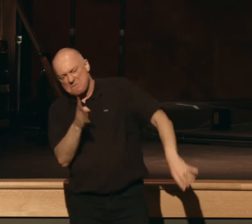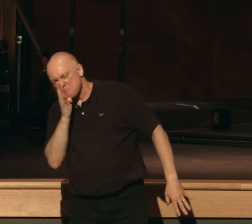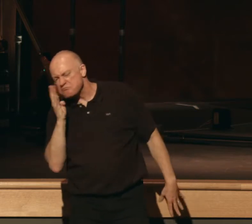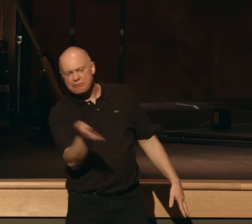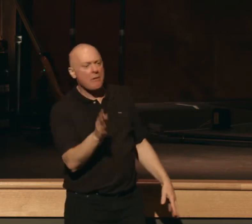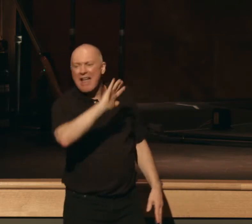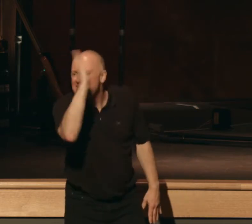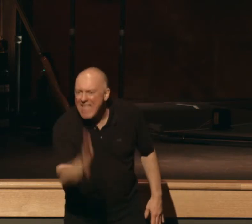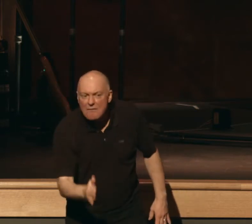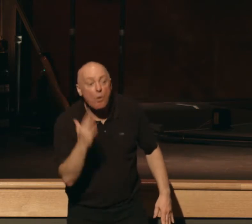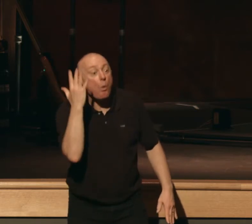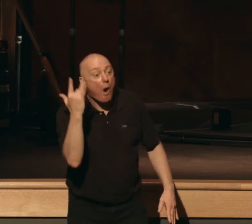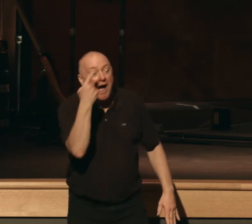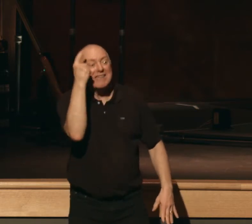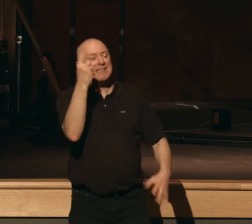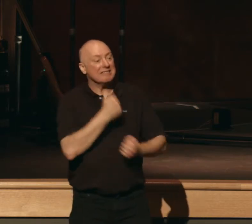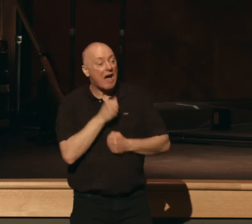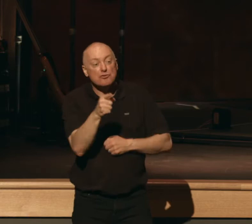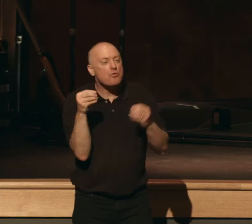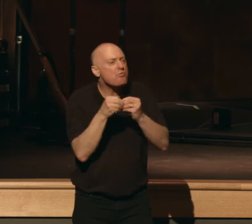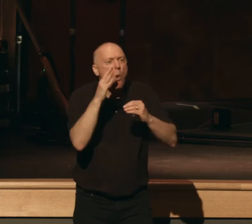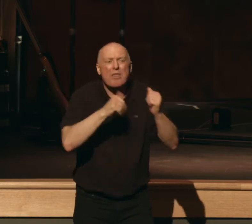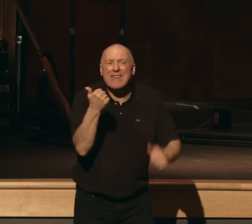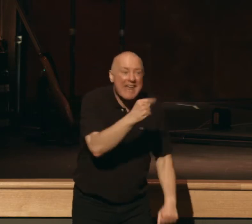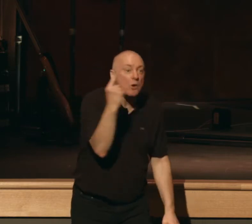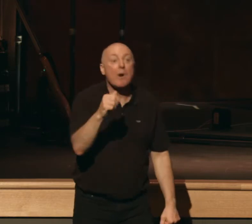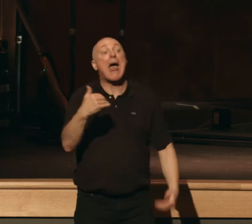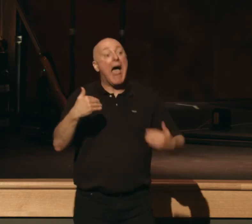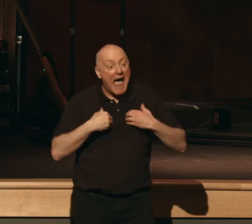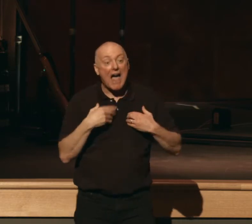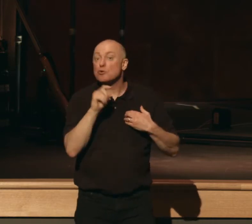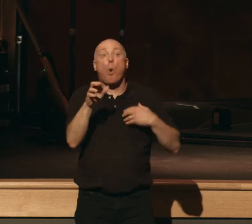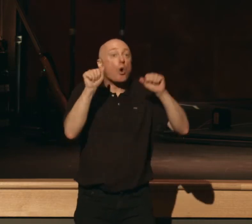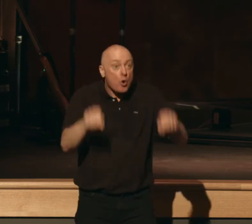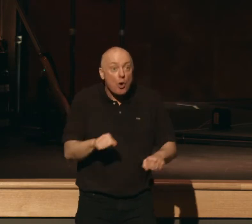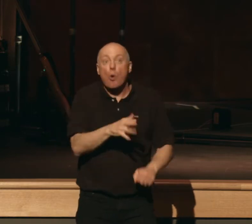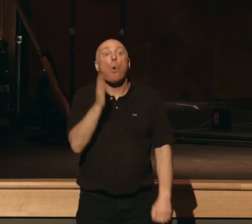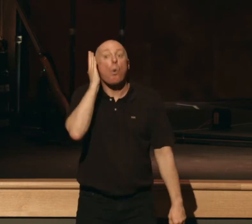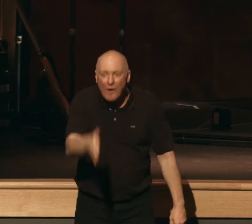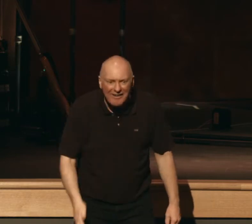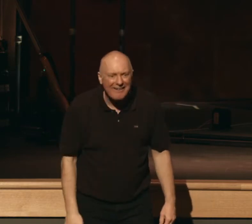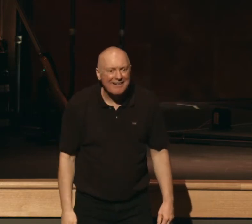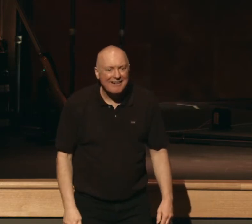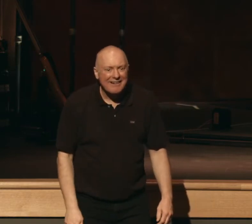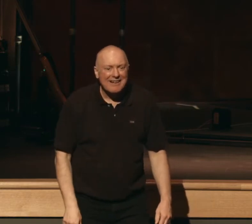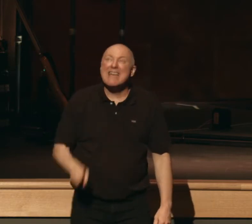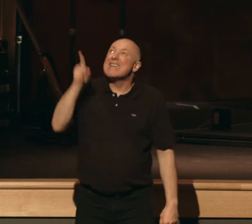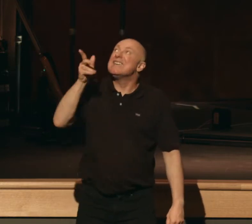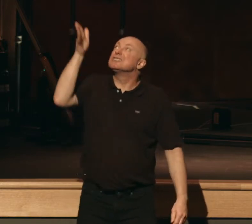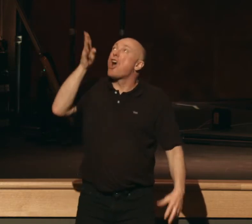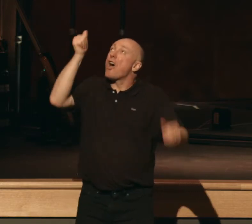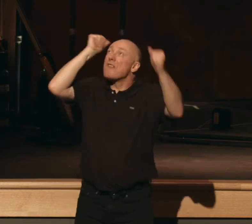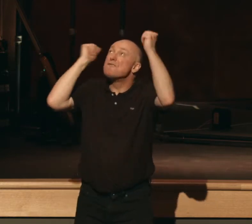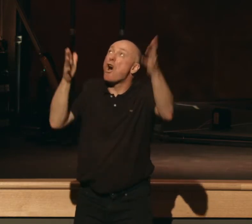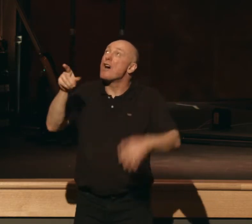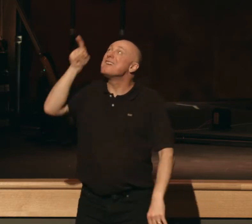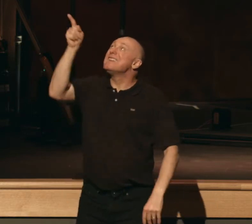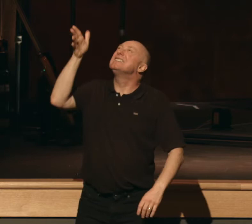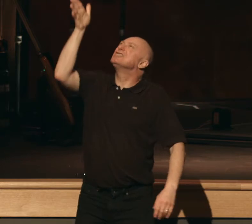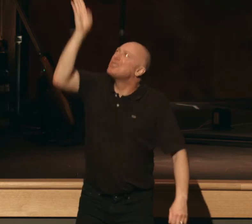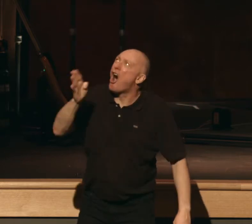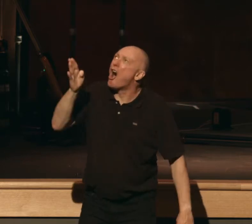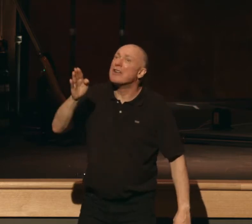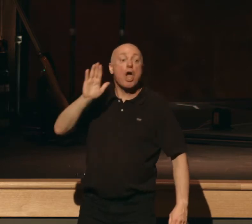forsake you, because he loves you more than anyone else ever has, ever could, or ever will. He is God the Father. He is